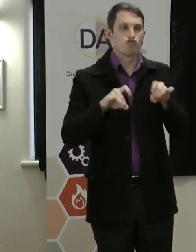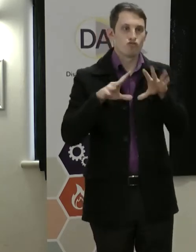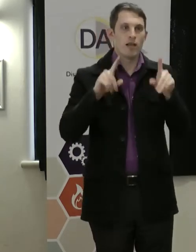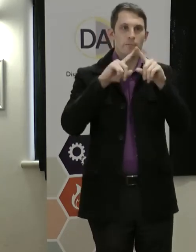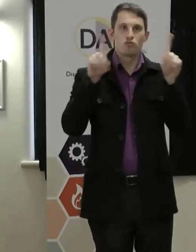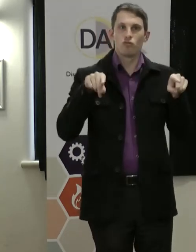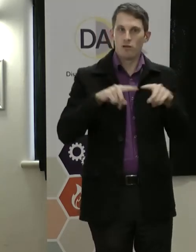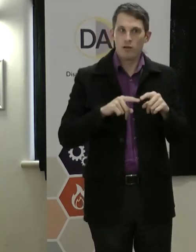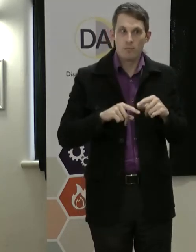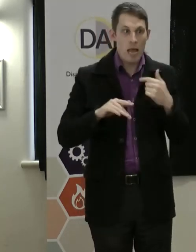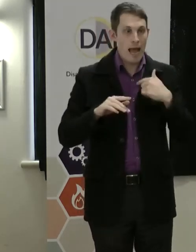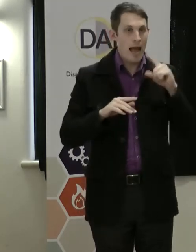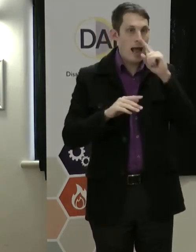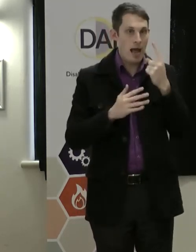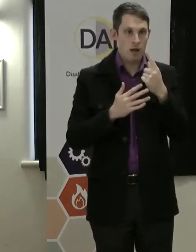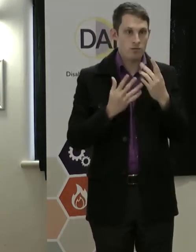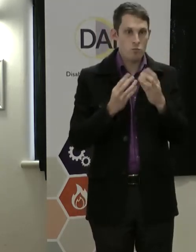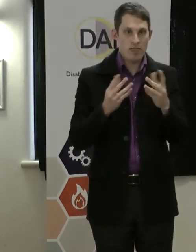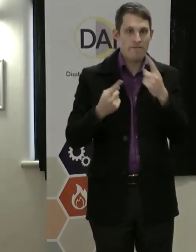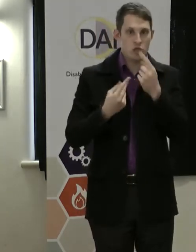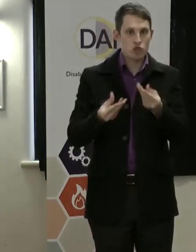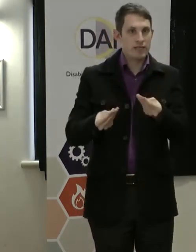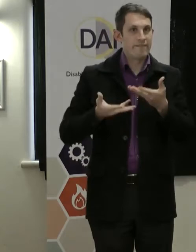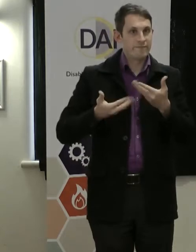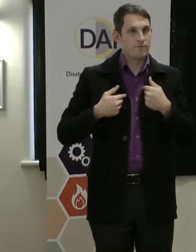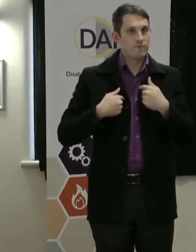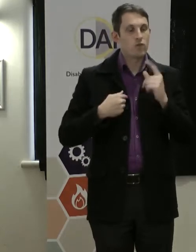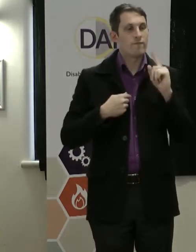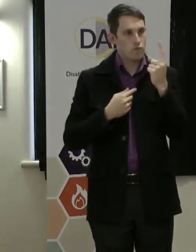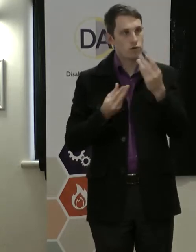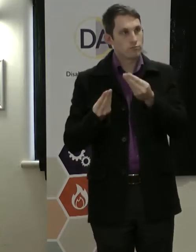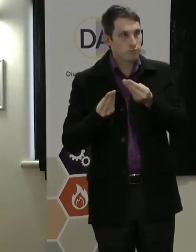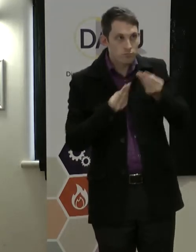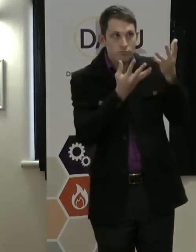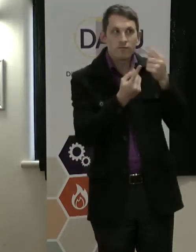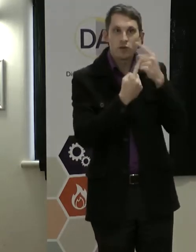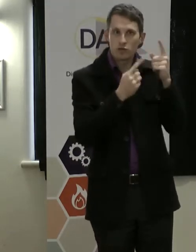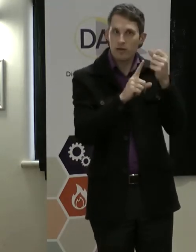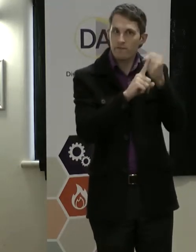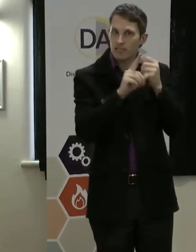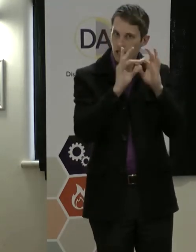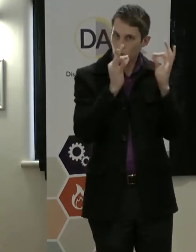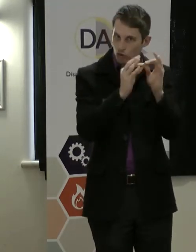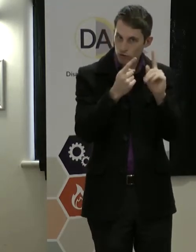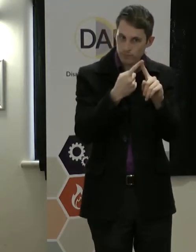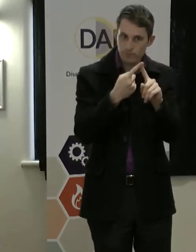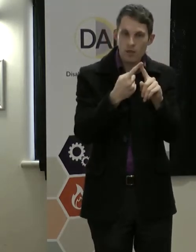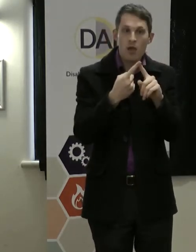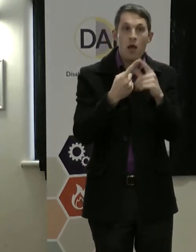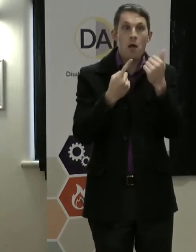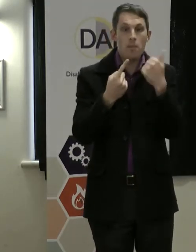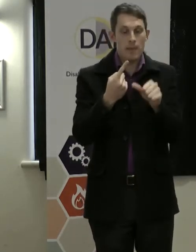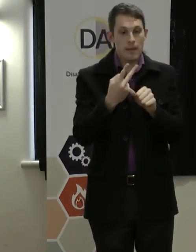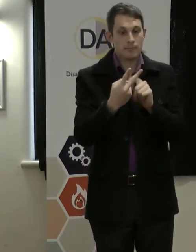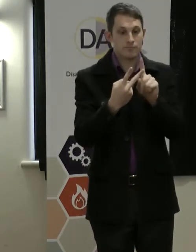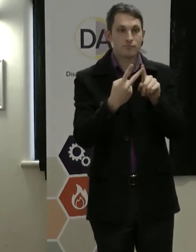this information is fed up to us. So that's the first thing, be in contact. The second thing is look at the concluding observations